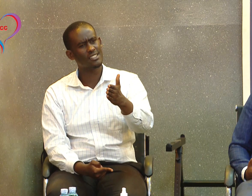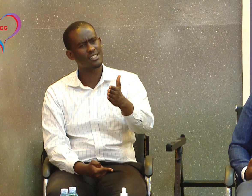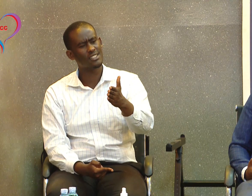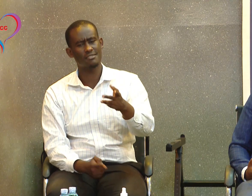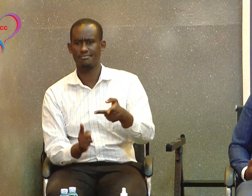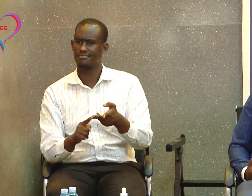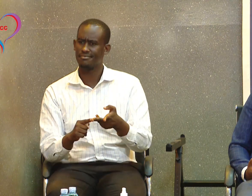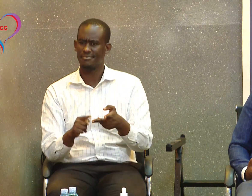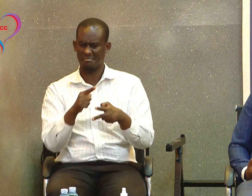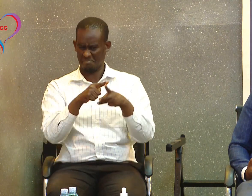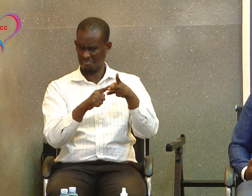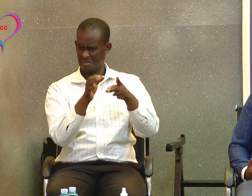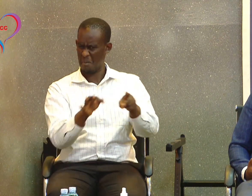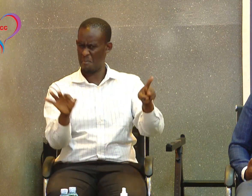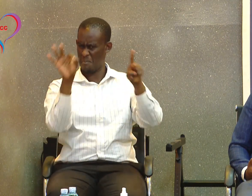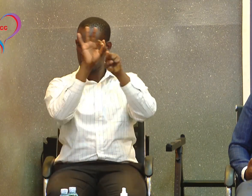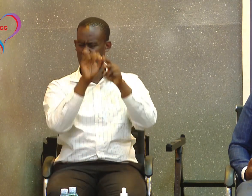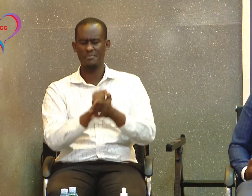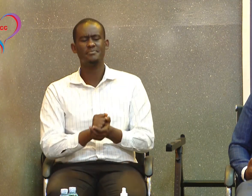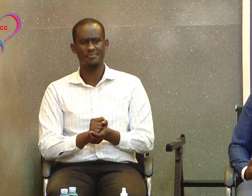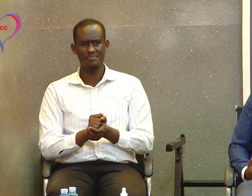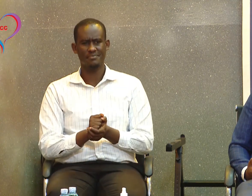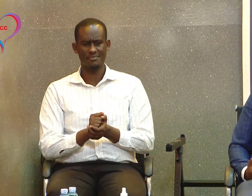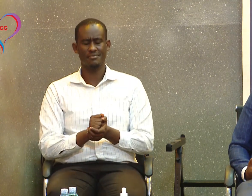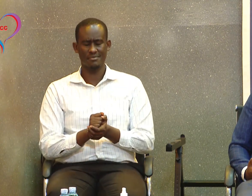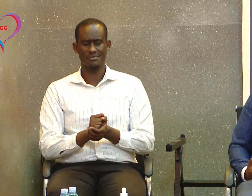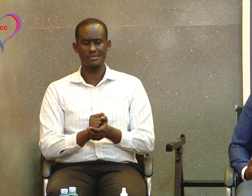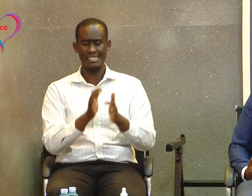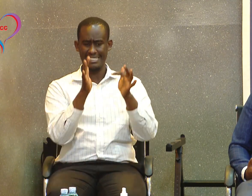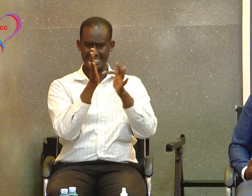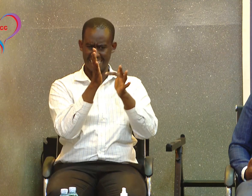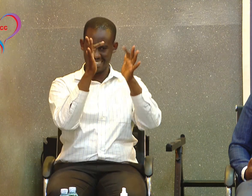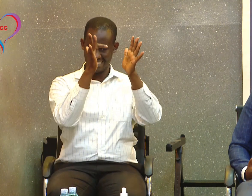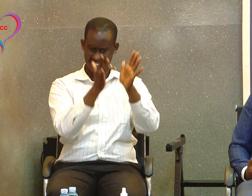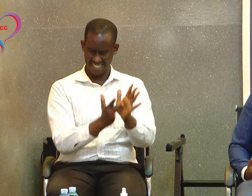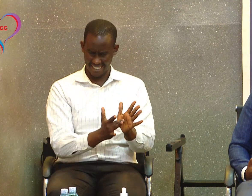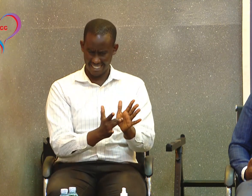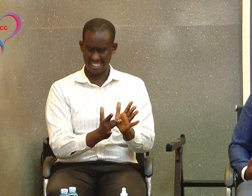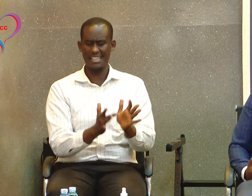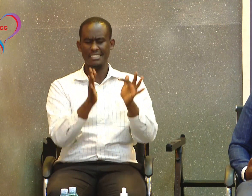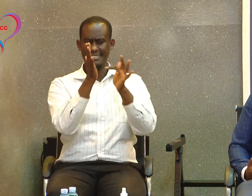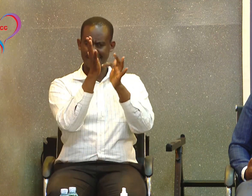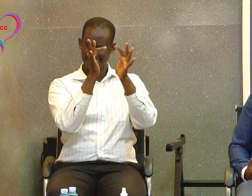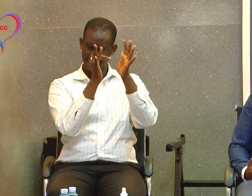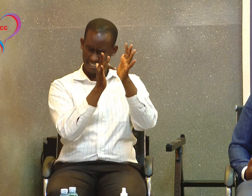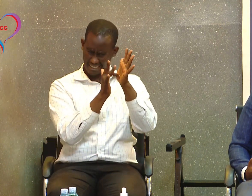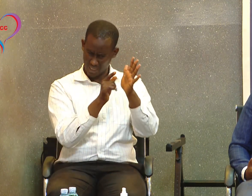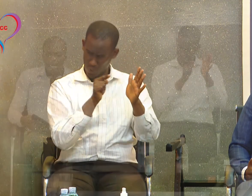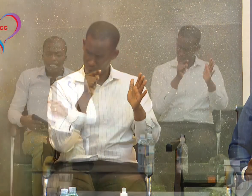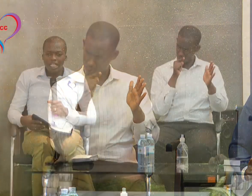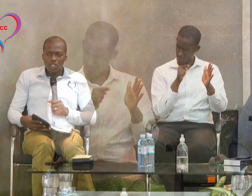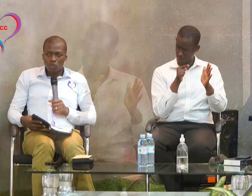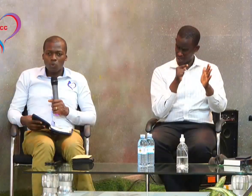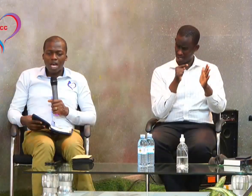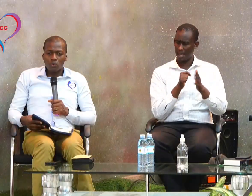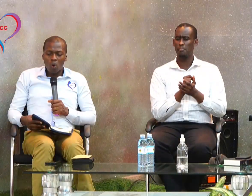questions. Kyekibuuzo ekinene. Jesus gives us one of the biggest statements in the whole scriptures.